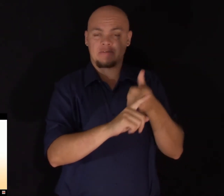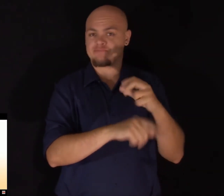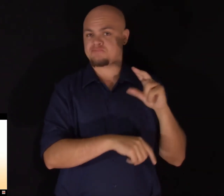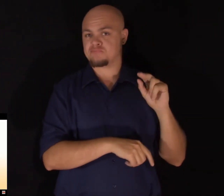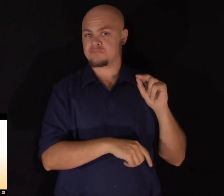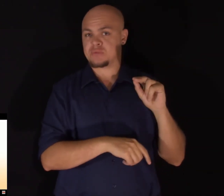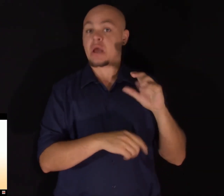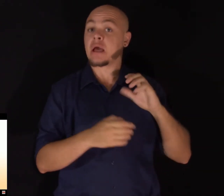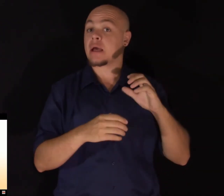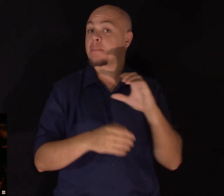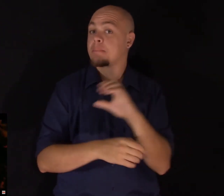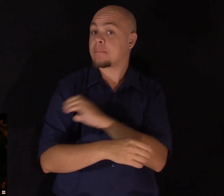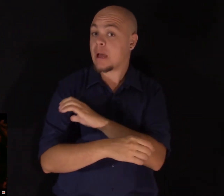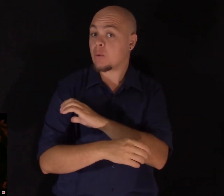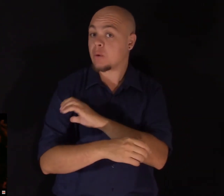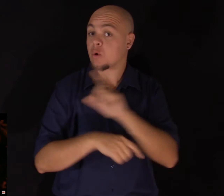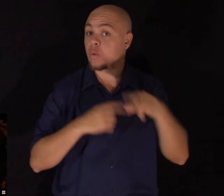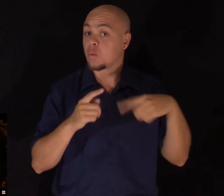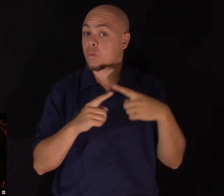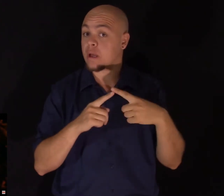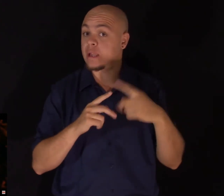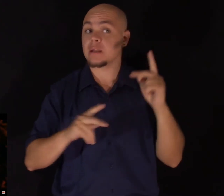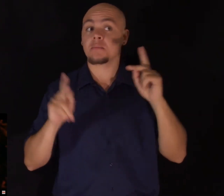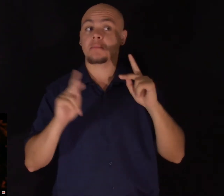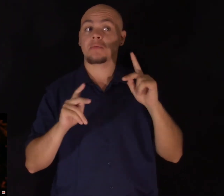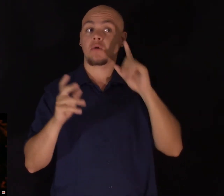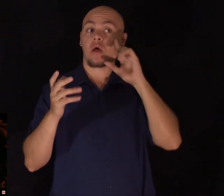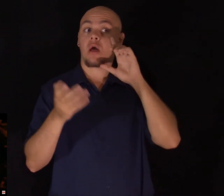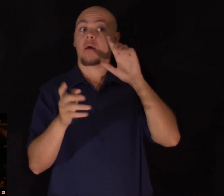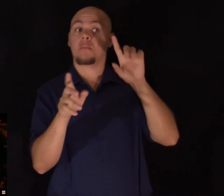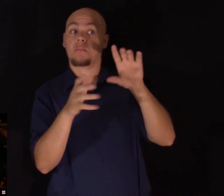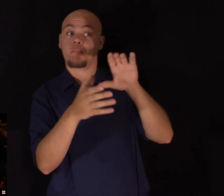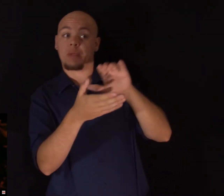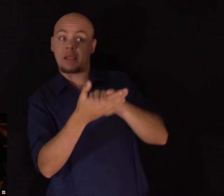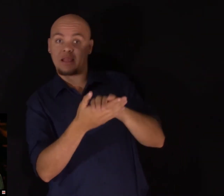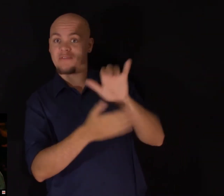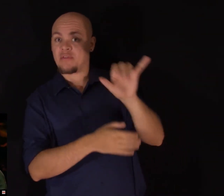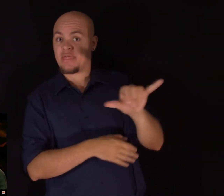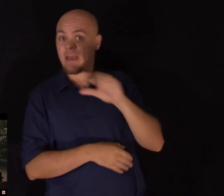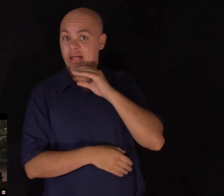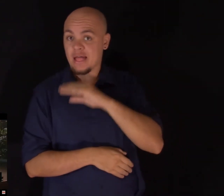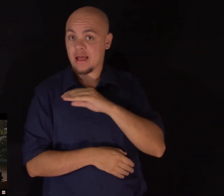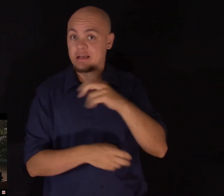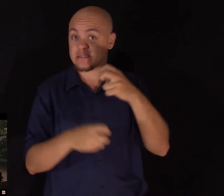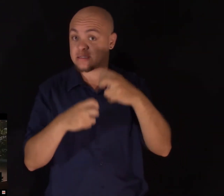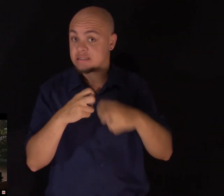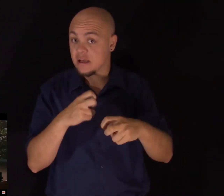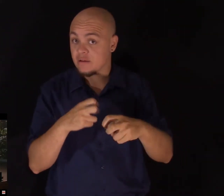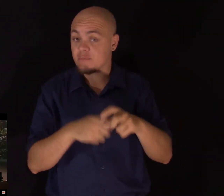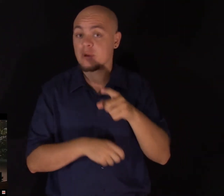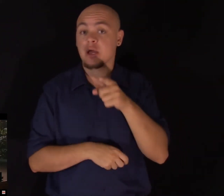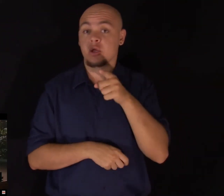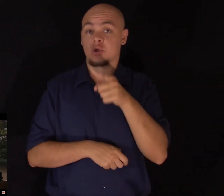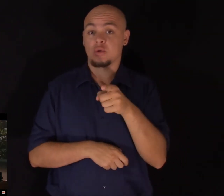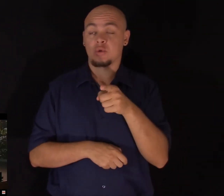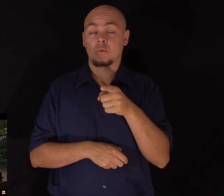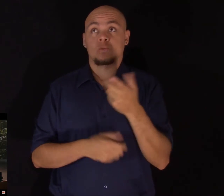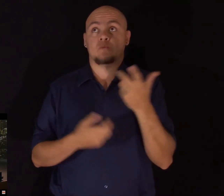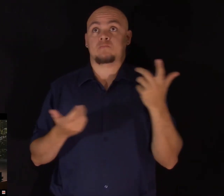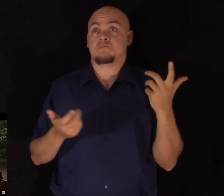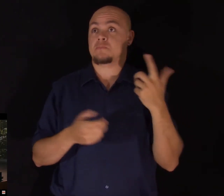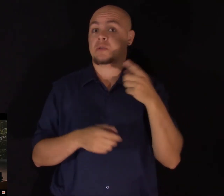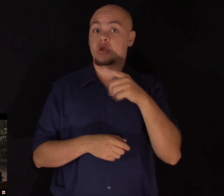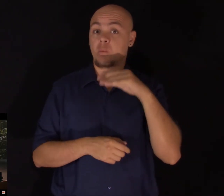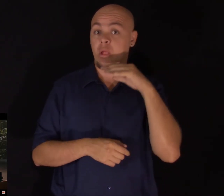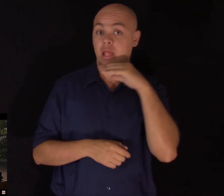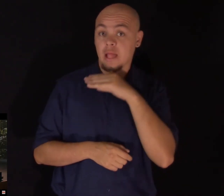power emerges when someone else agrees to believe the lie. So I know it may sound like tough love, but look, if at some point you got